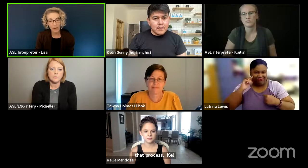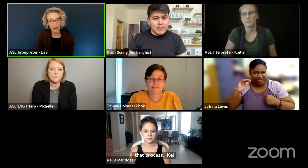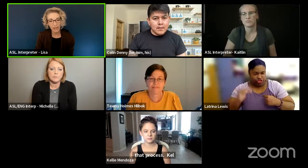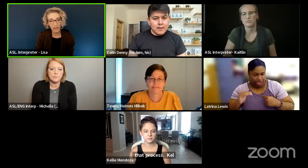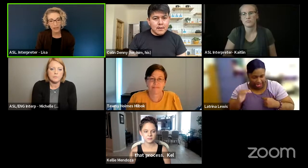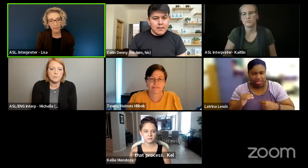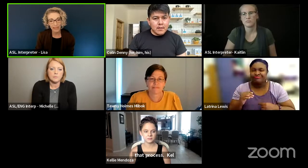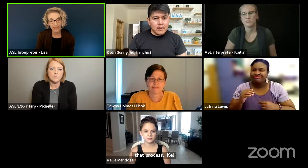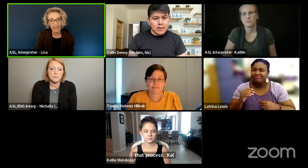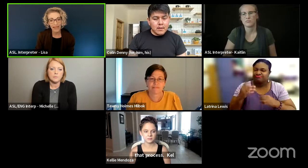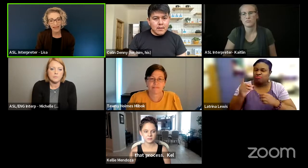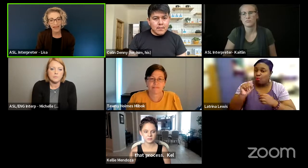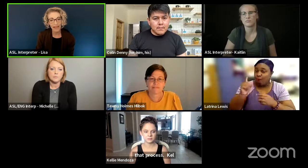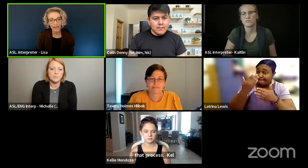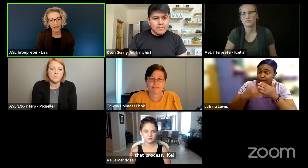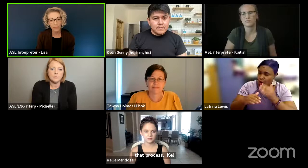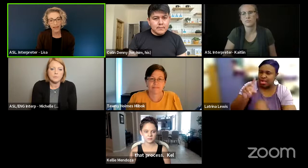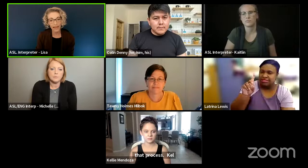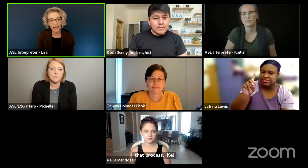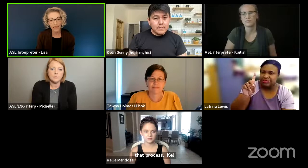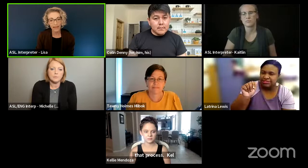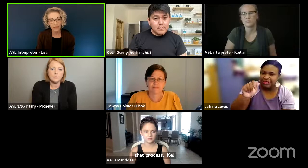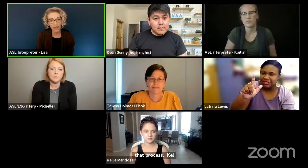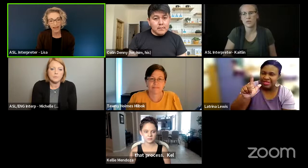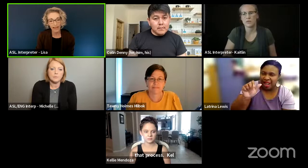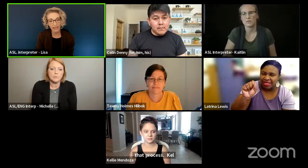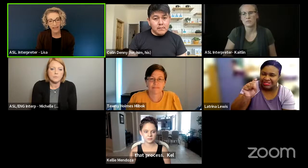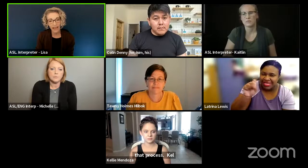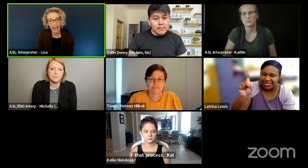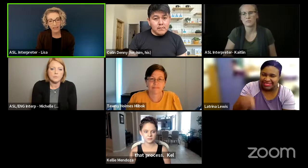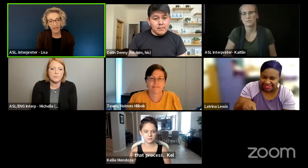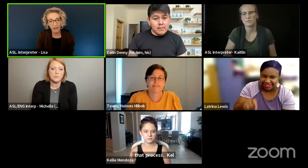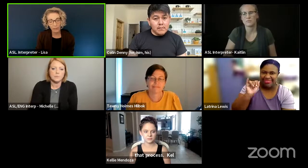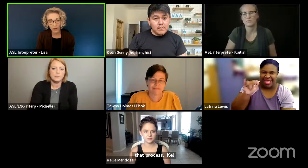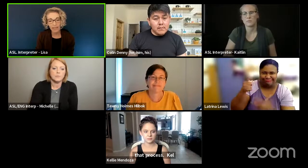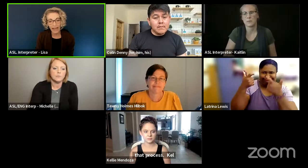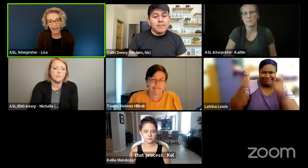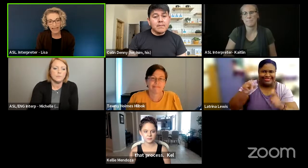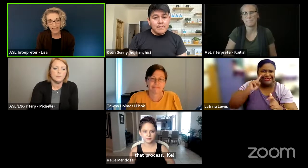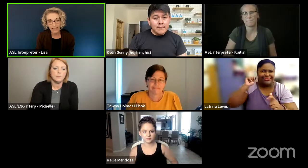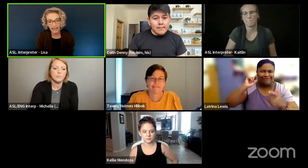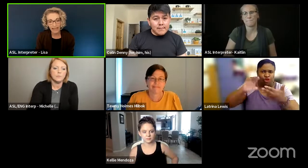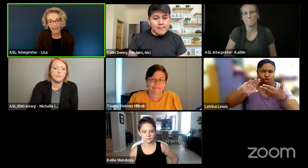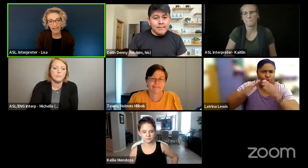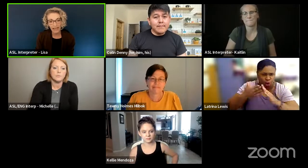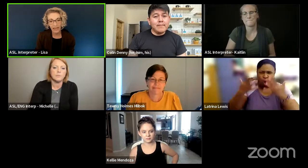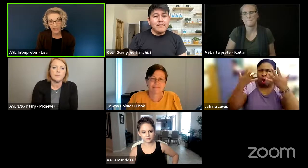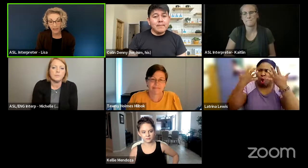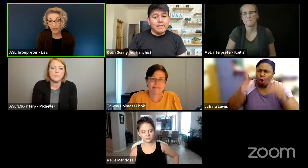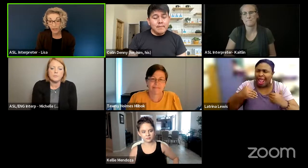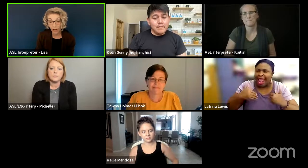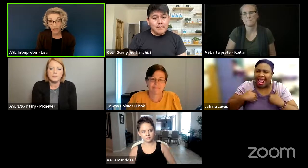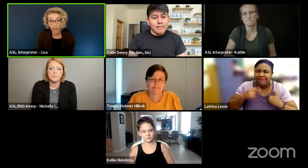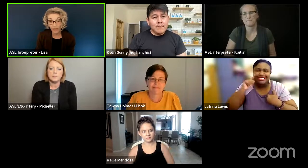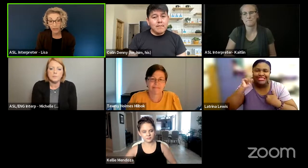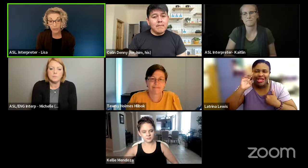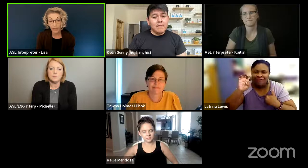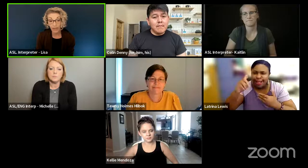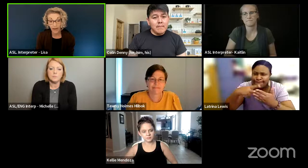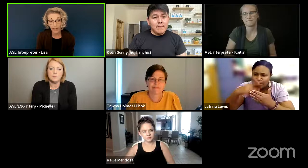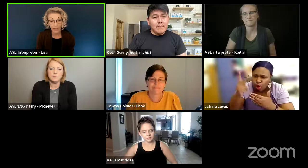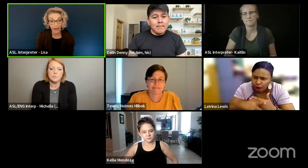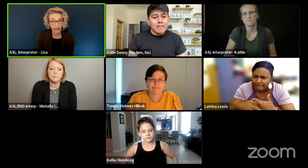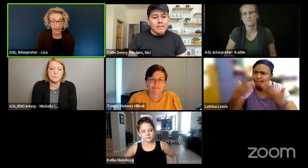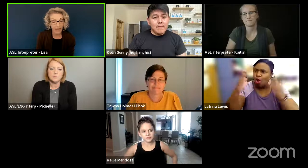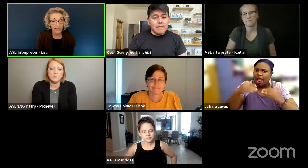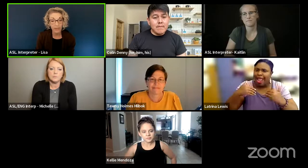question about my journey because I look back as a deaf child. Actually, I was born in Dallas, Texas. And there's a large deaf